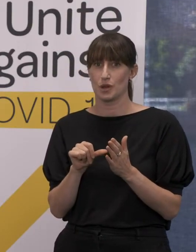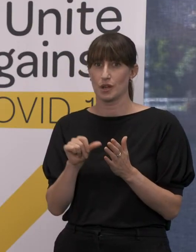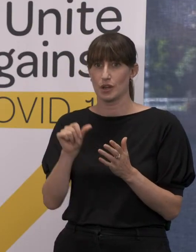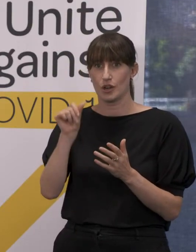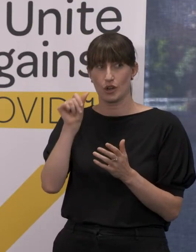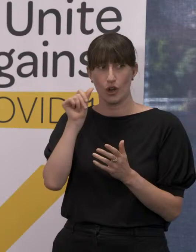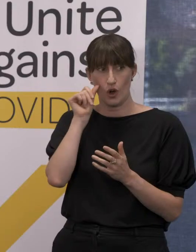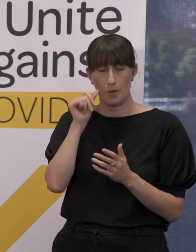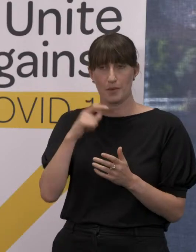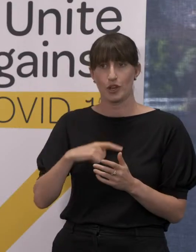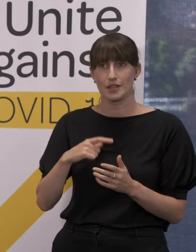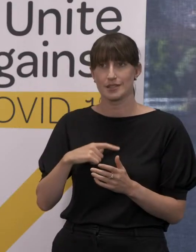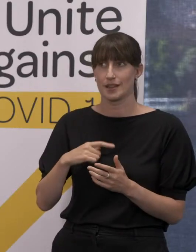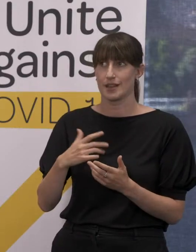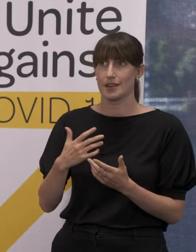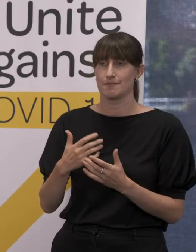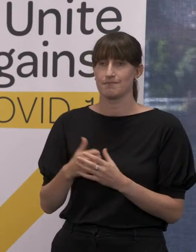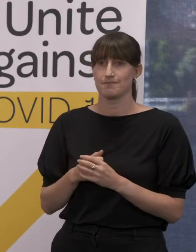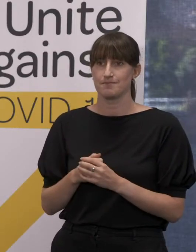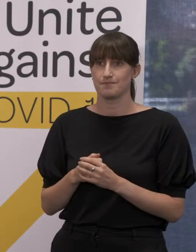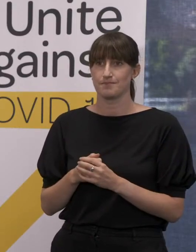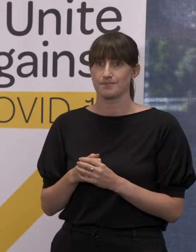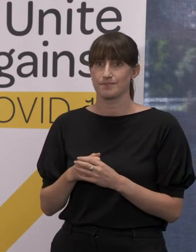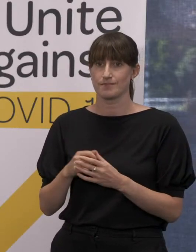travel here, the cost of the flight, the